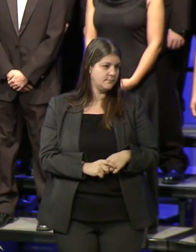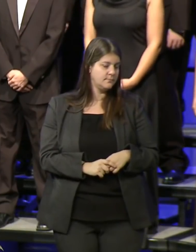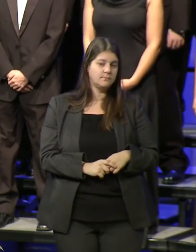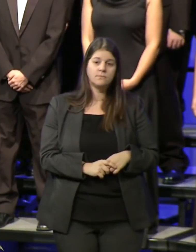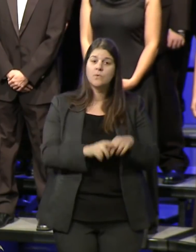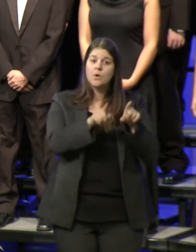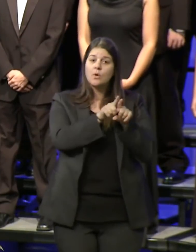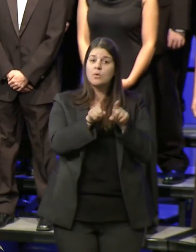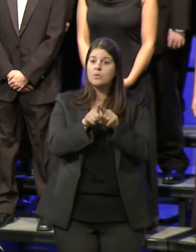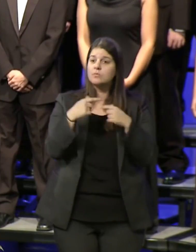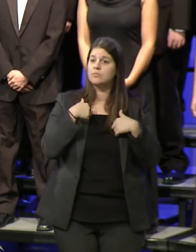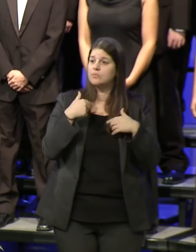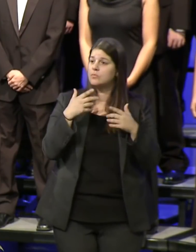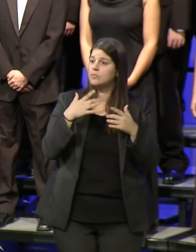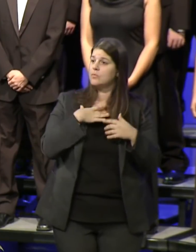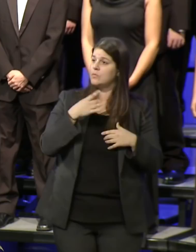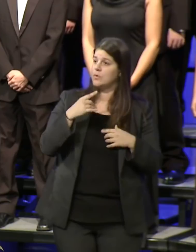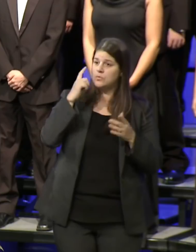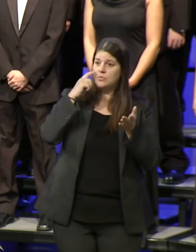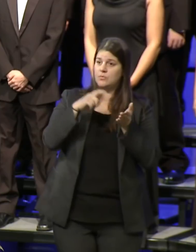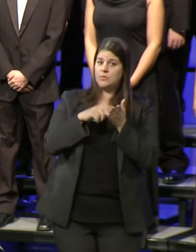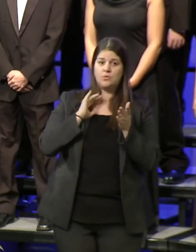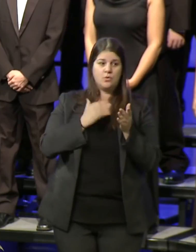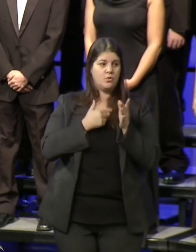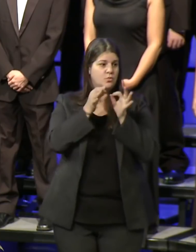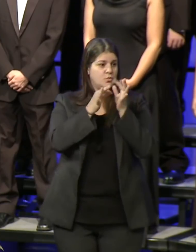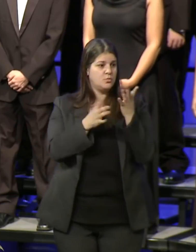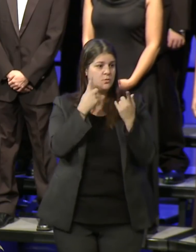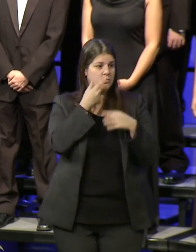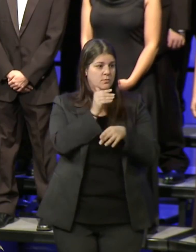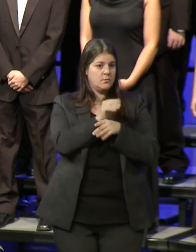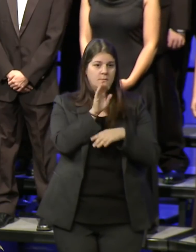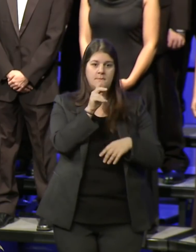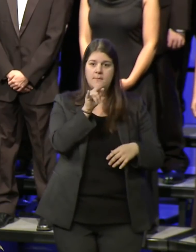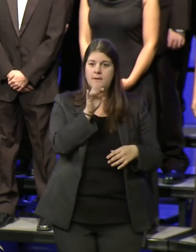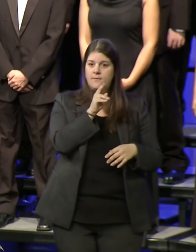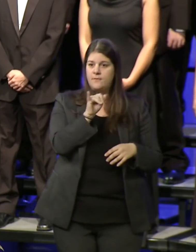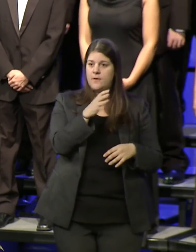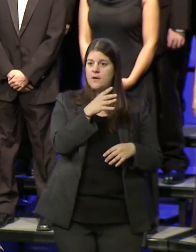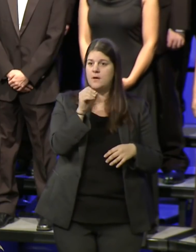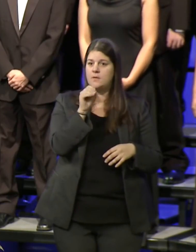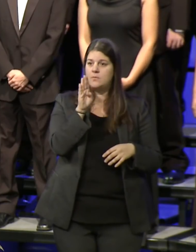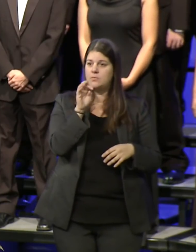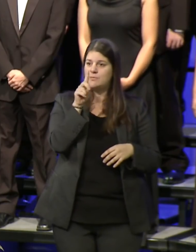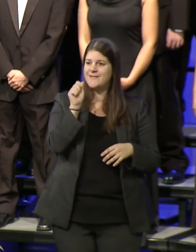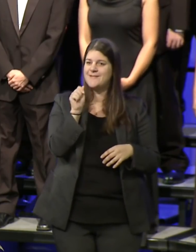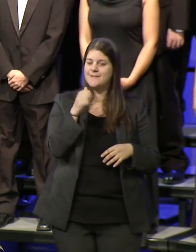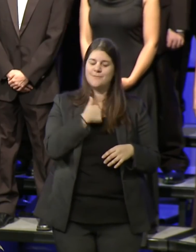I'd also like to recognize our sign language interpreters this evening, Becky Frey and Brenda